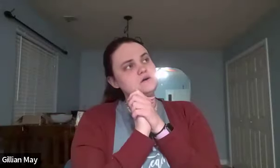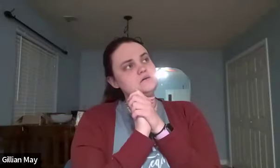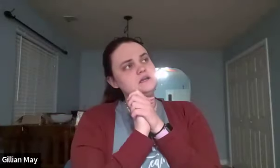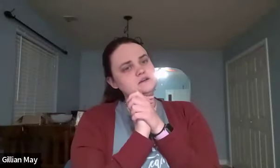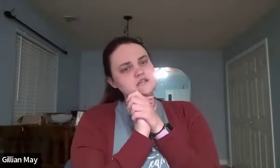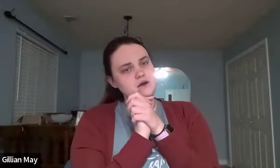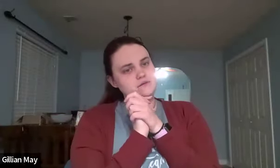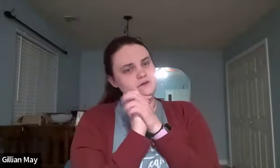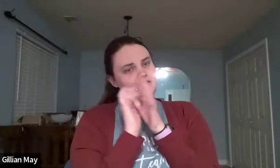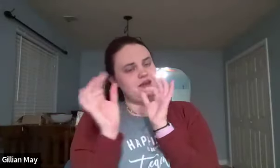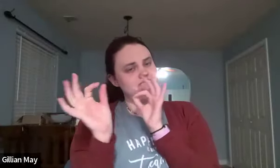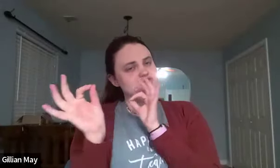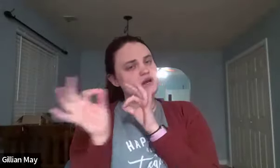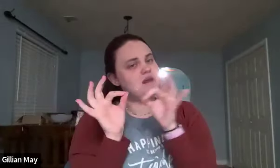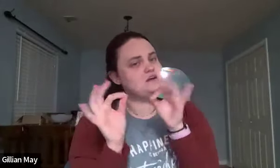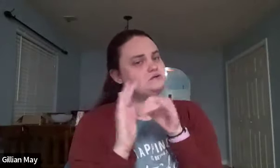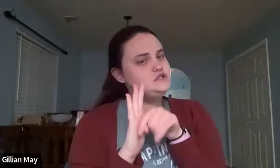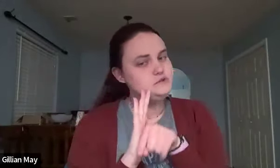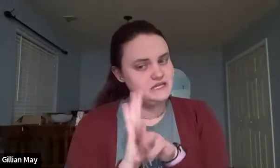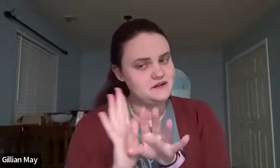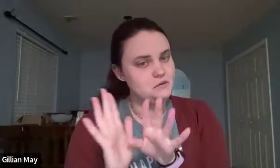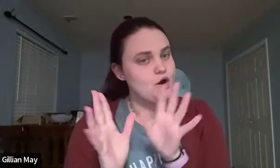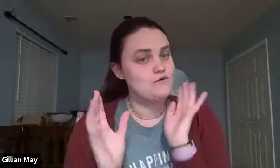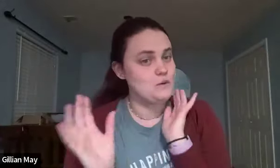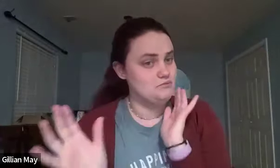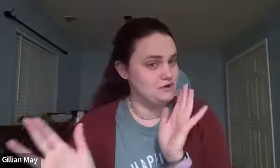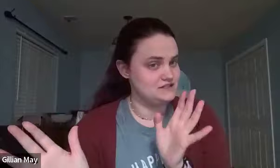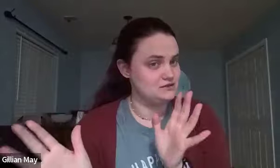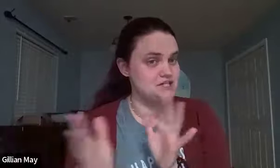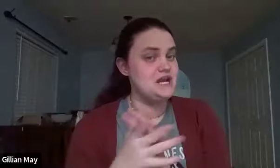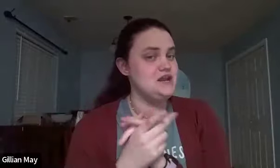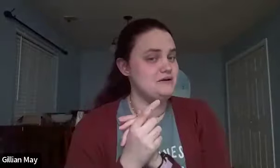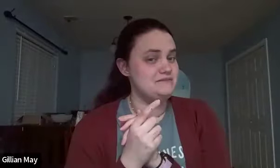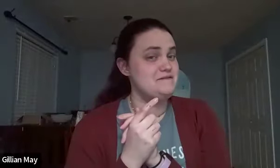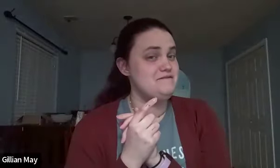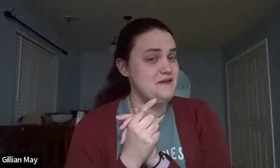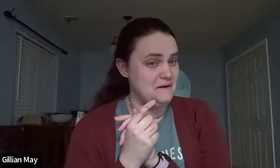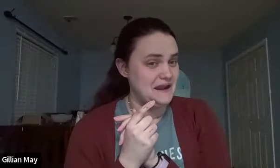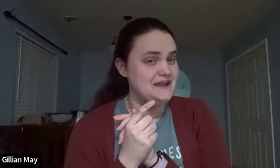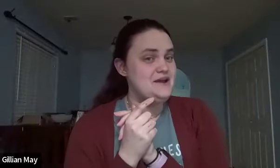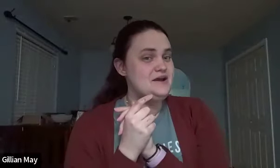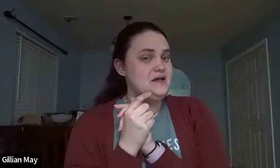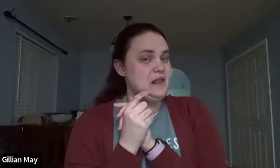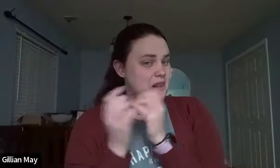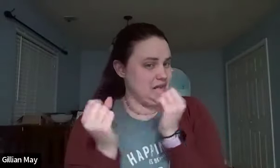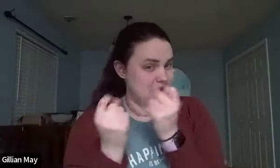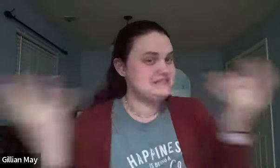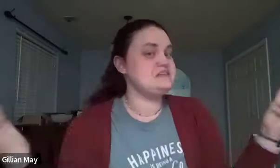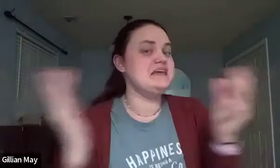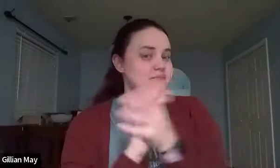so here's how, okay, I'm trying not to go too deep. I don't want to overwhelm you guys too much. I know it could be a very, lots of things